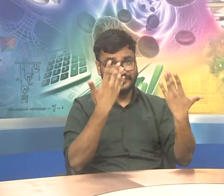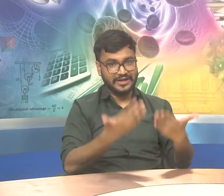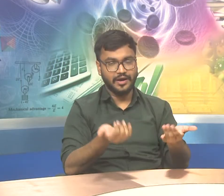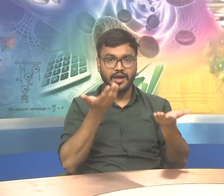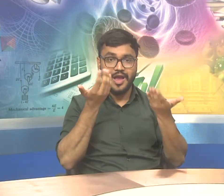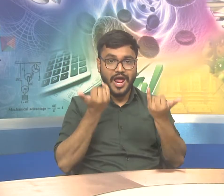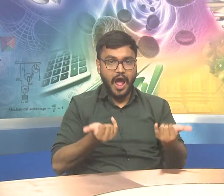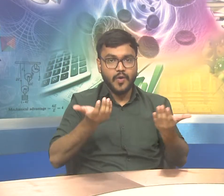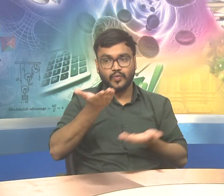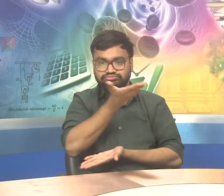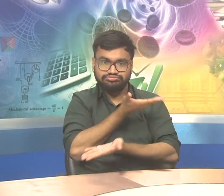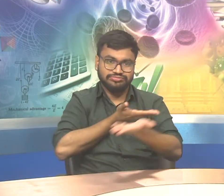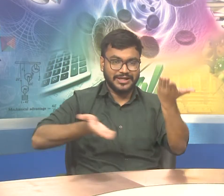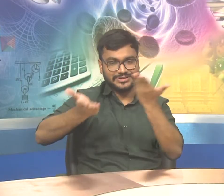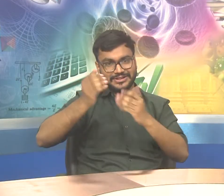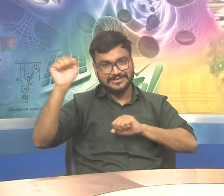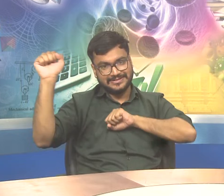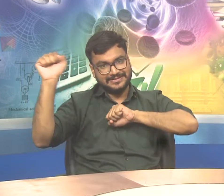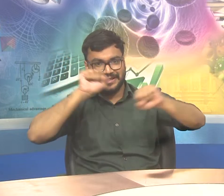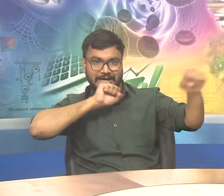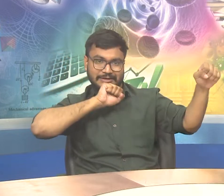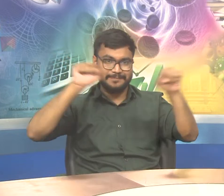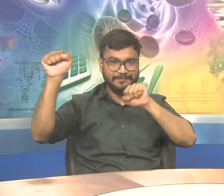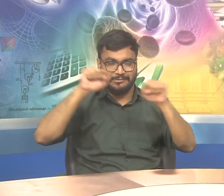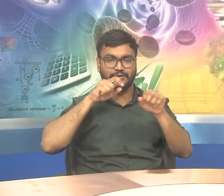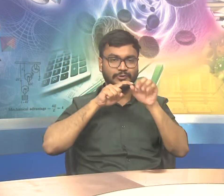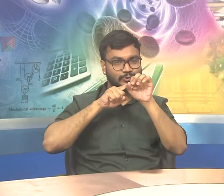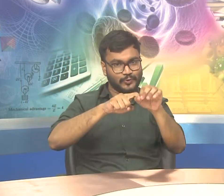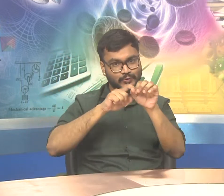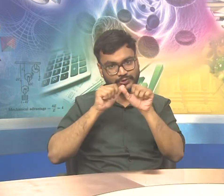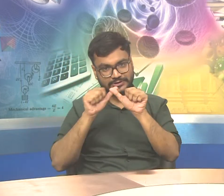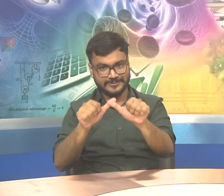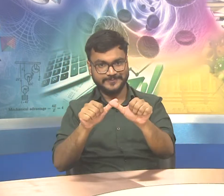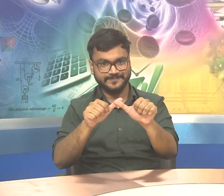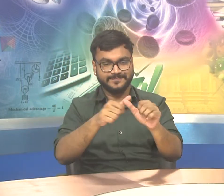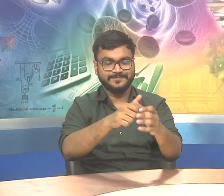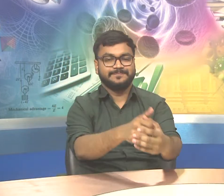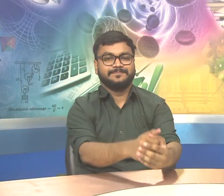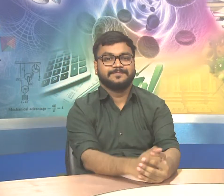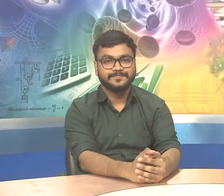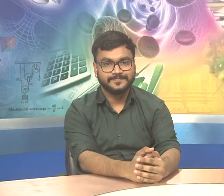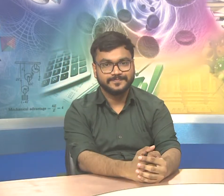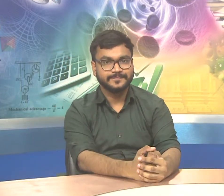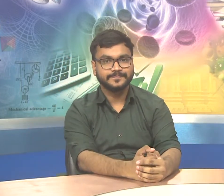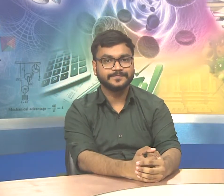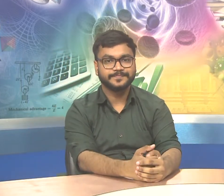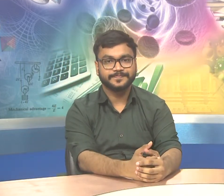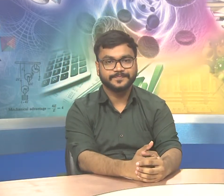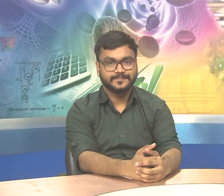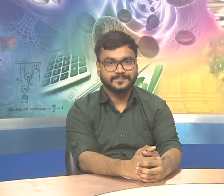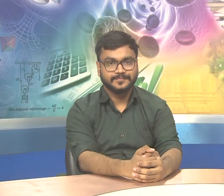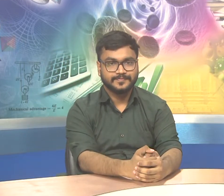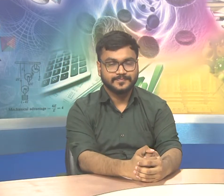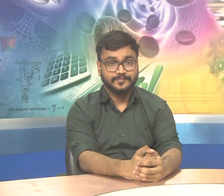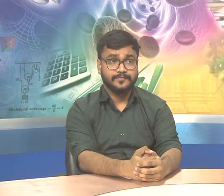Now we have completed our lesson. So now let's do some exercise.